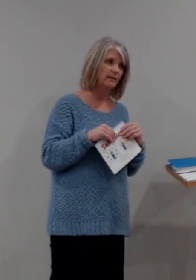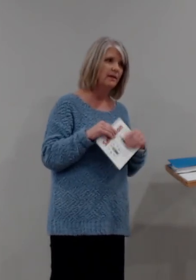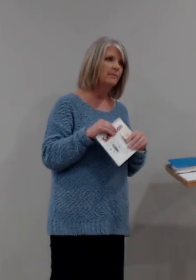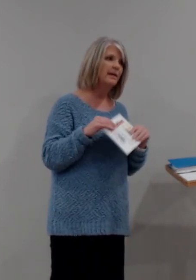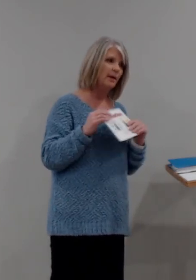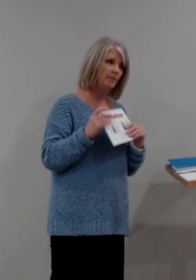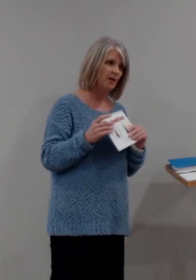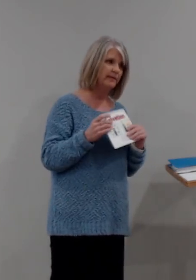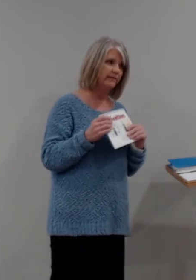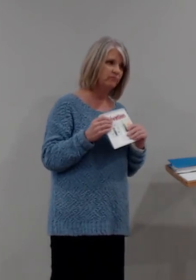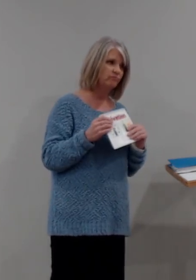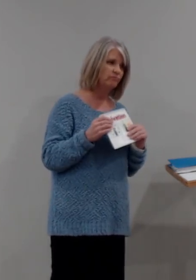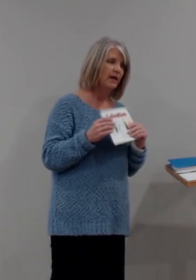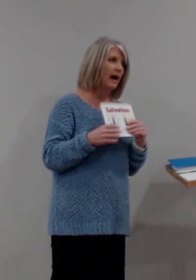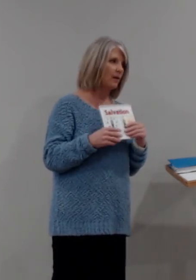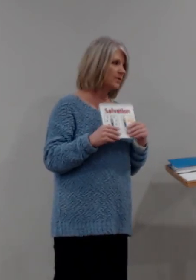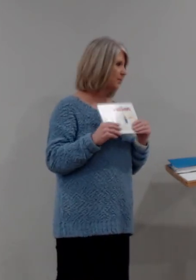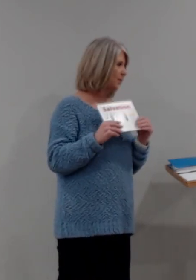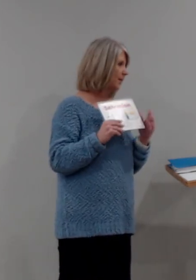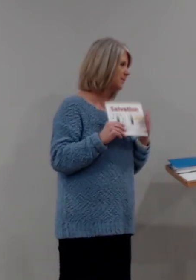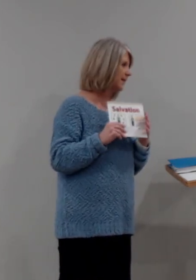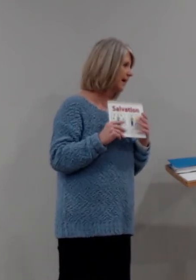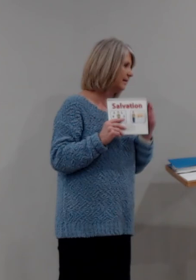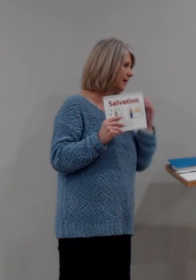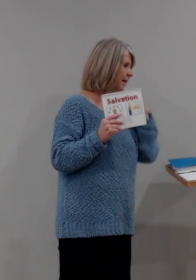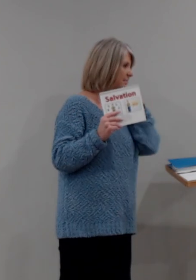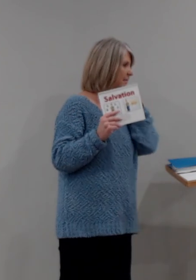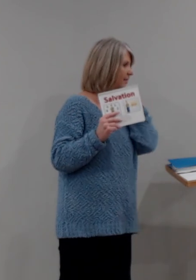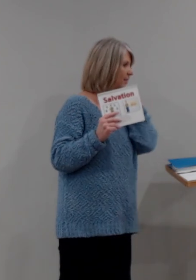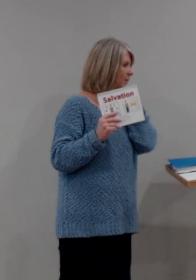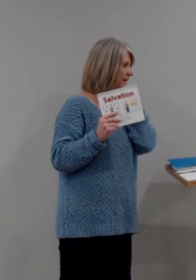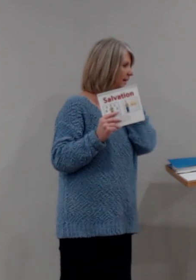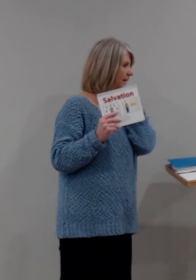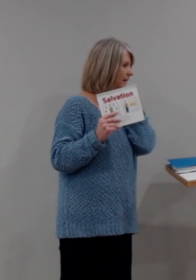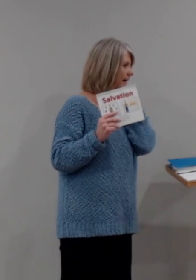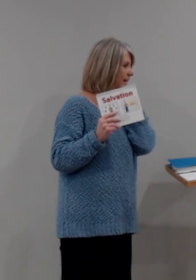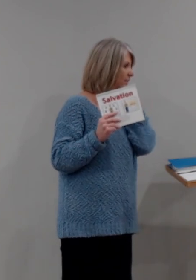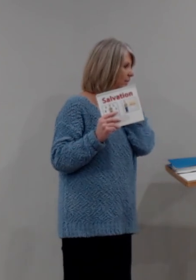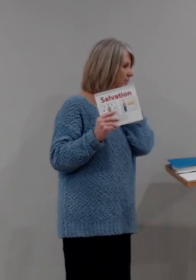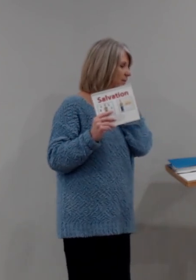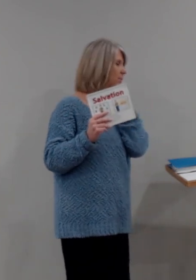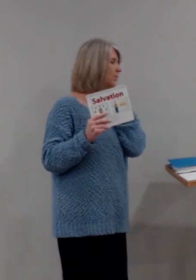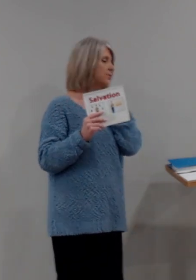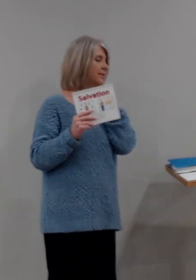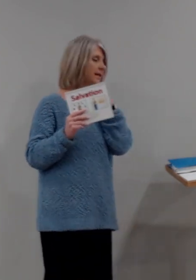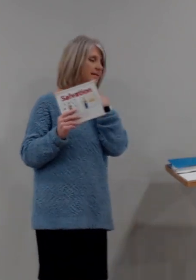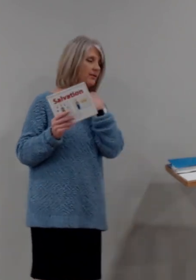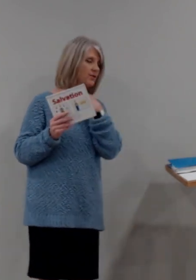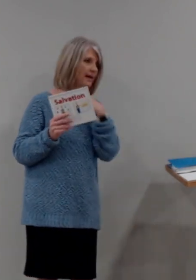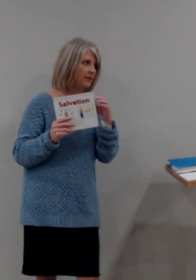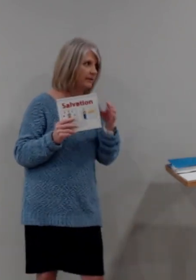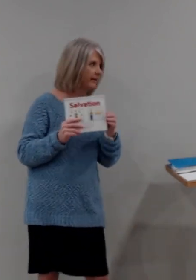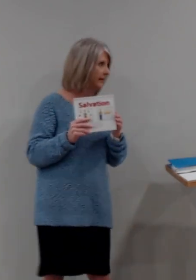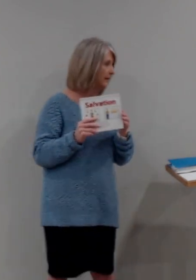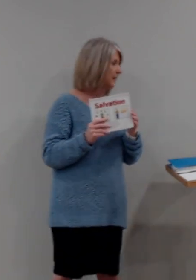but I'm not positive. I was on their website about a month ago again, and I was going to order some things, and I just haven't done it.